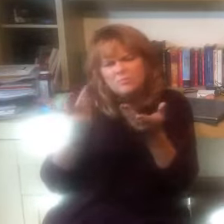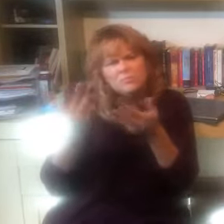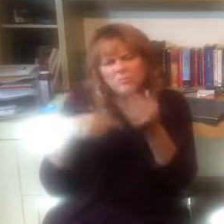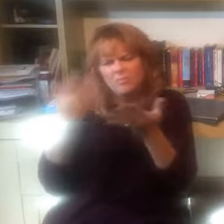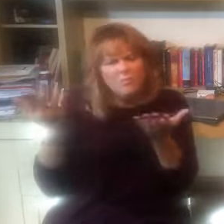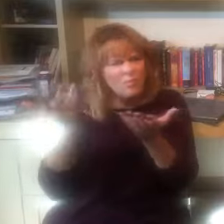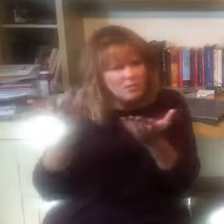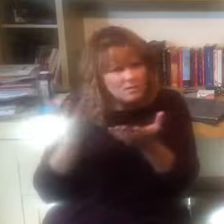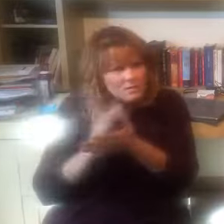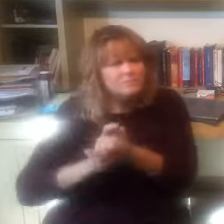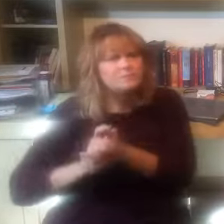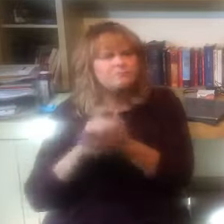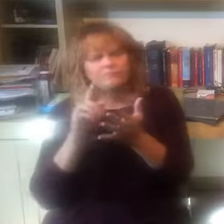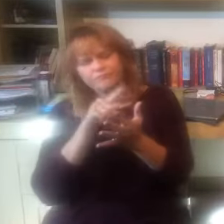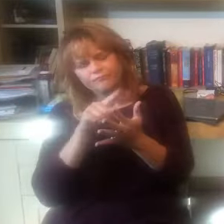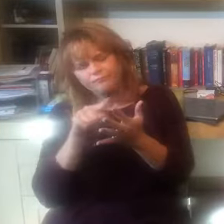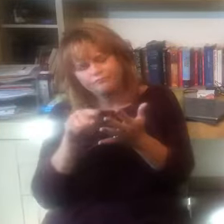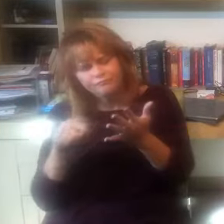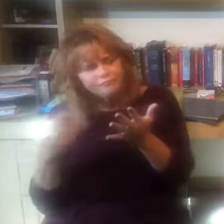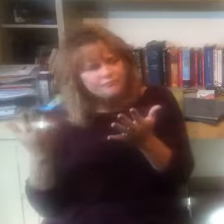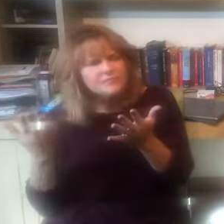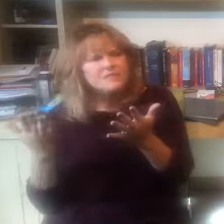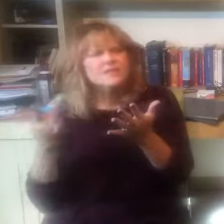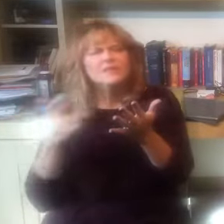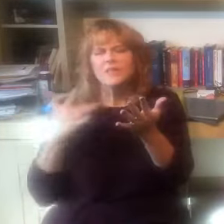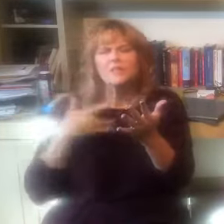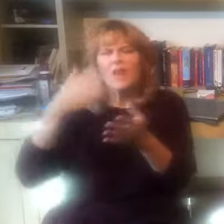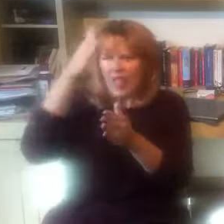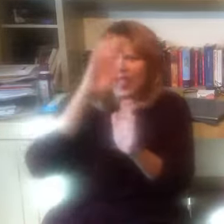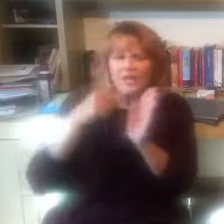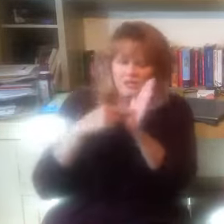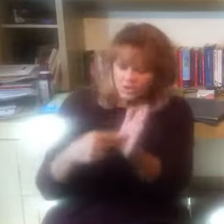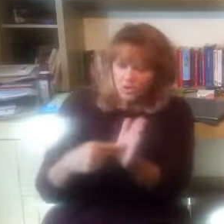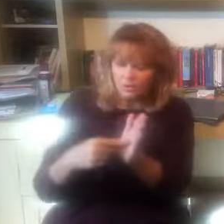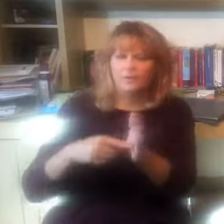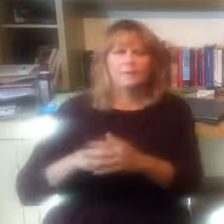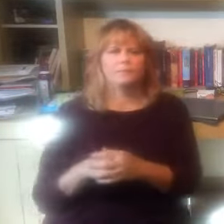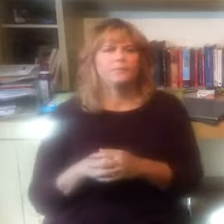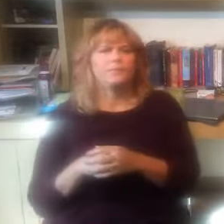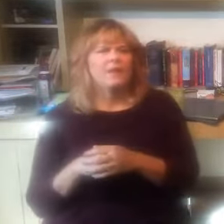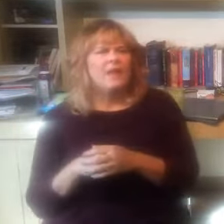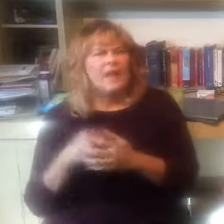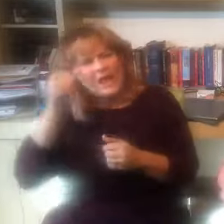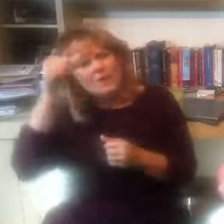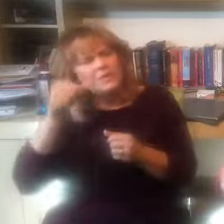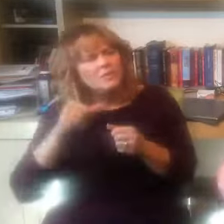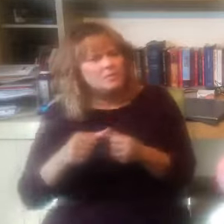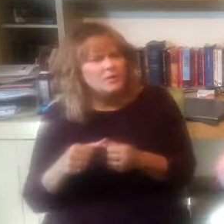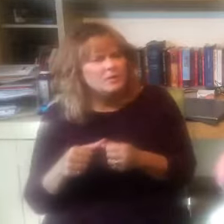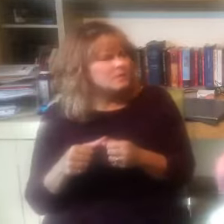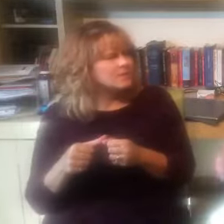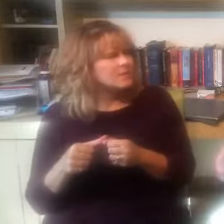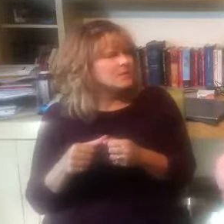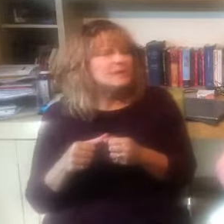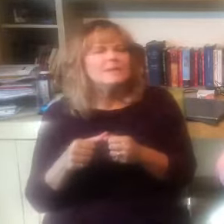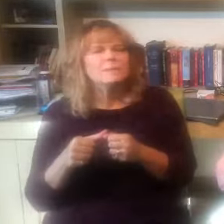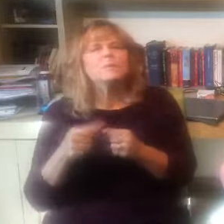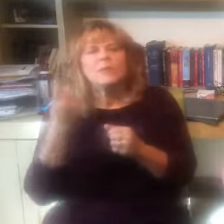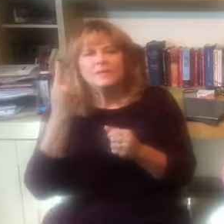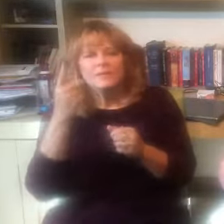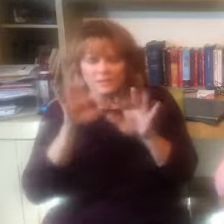that that he felt God was showing him. And I remember that he would type like